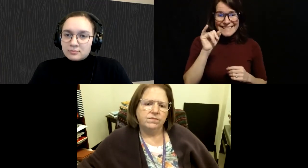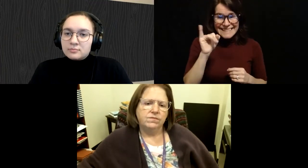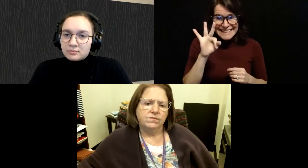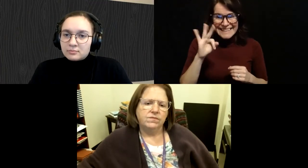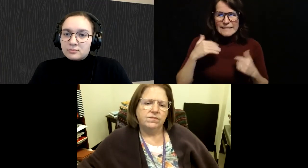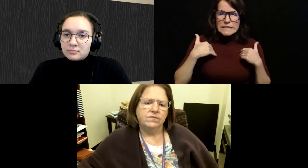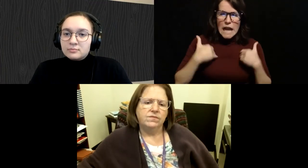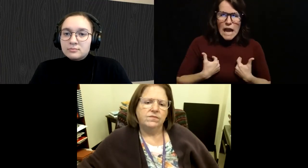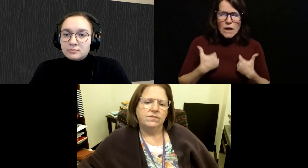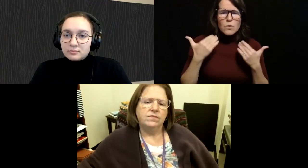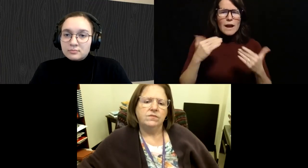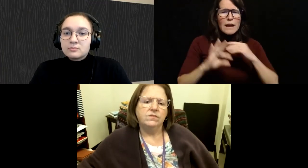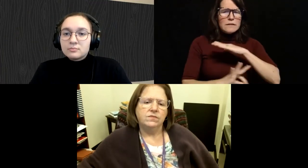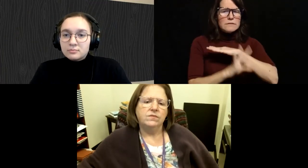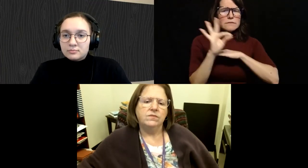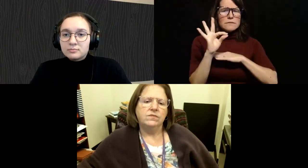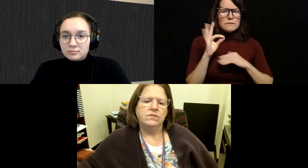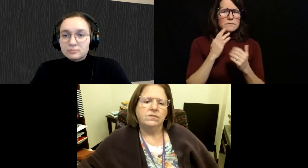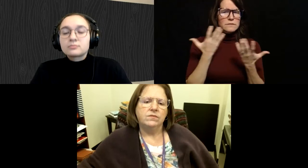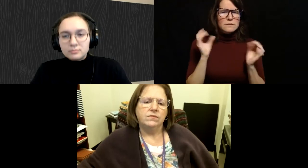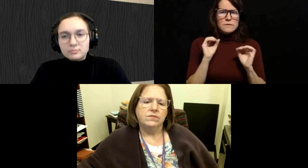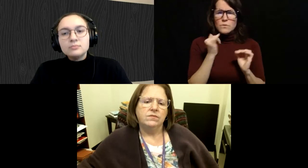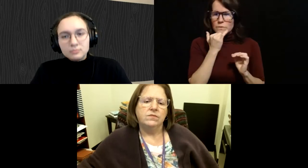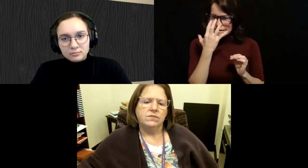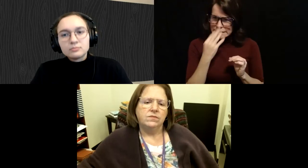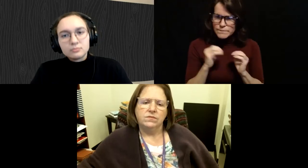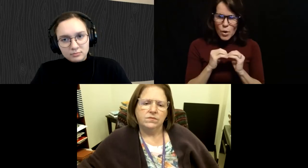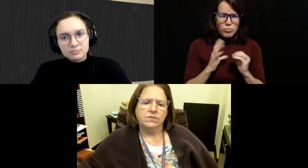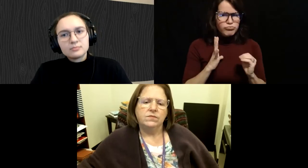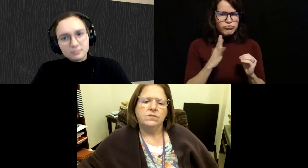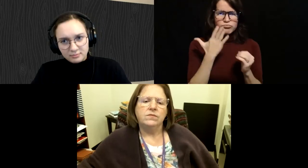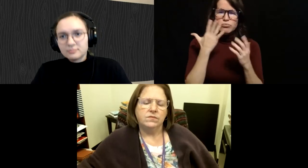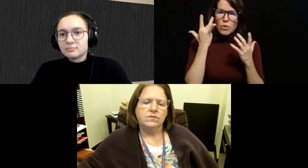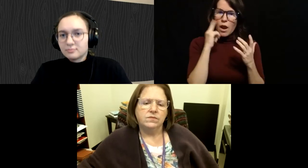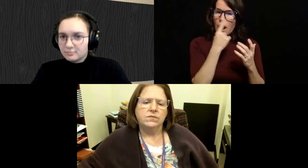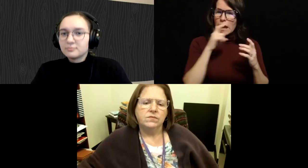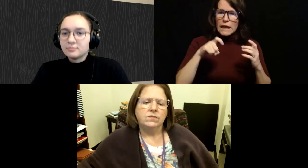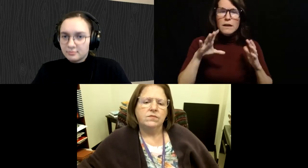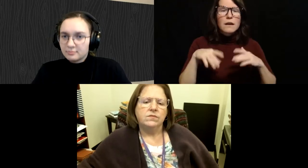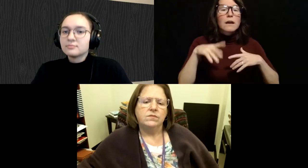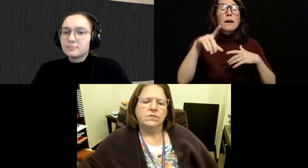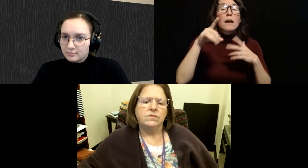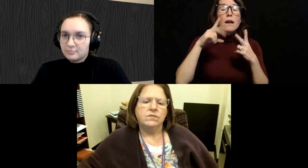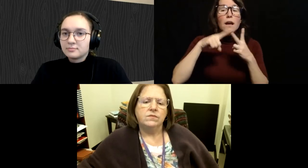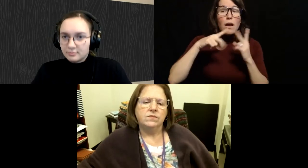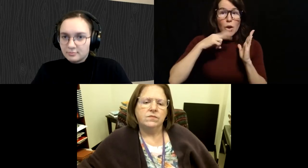well. If I'm exhausted or fatigued and I don't get any sleep, I do notice that my